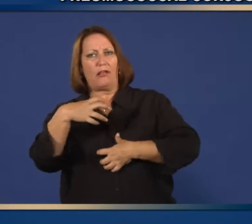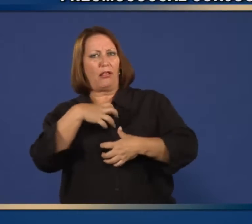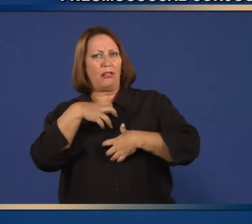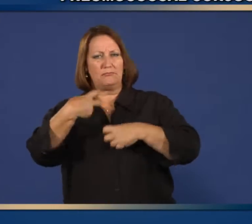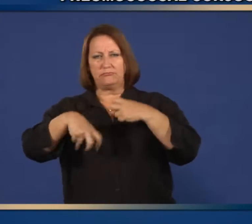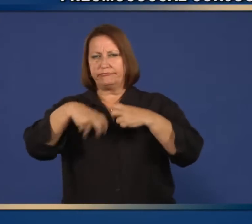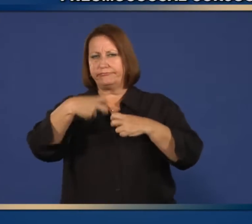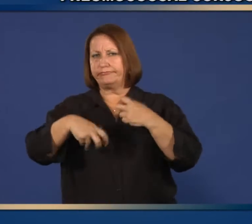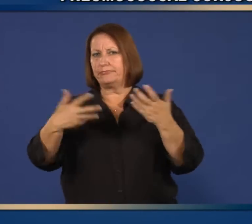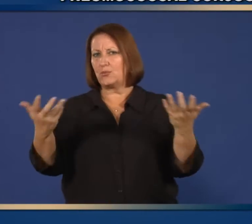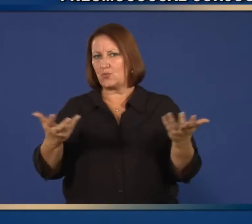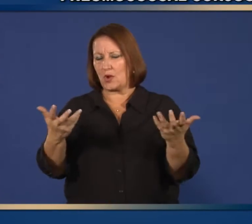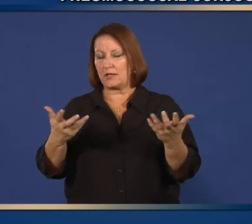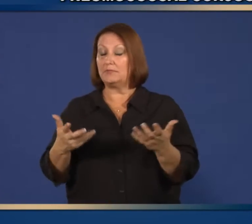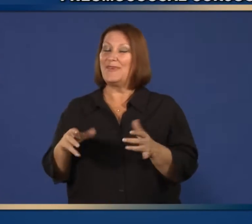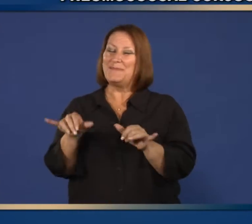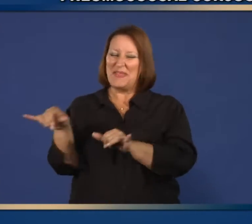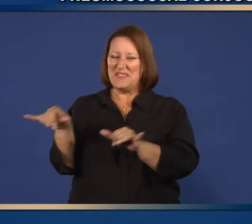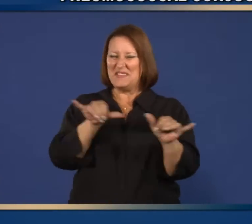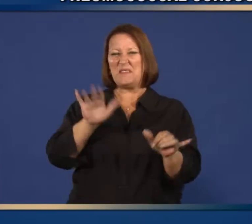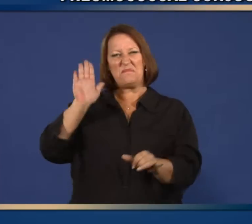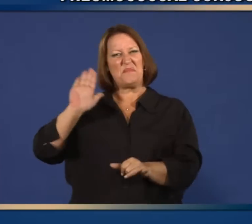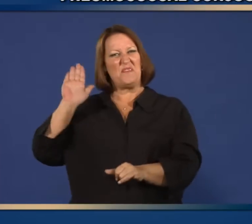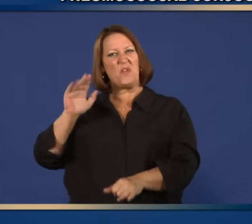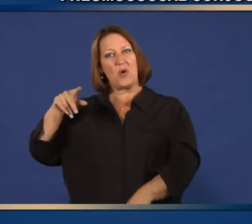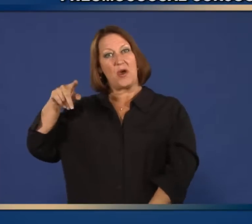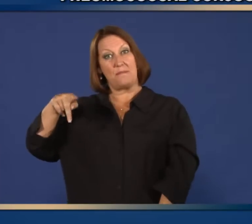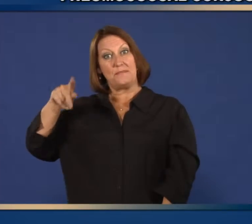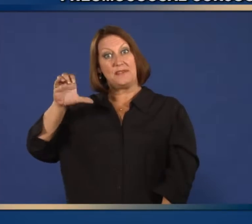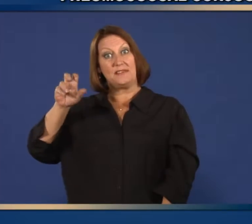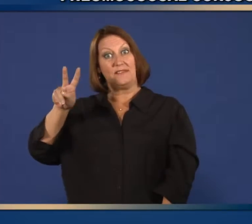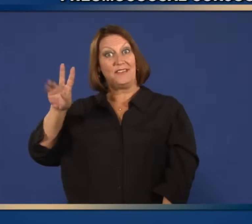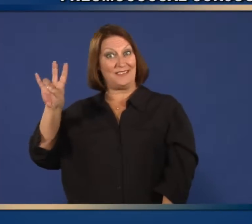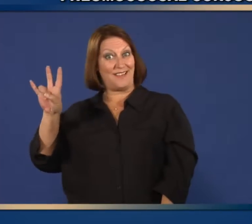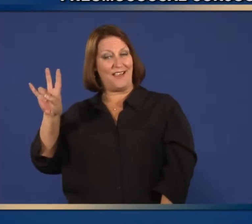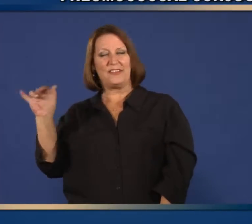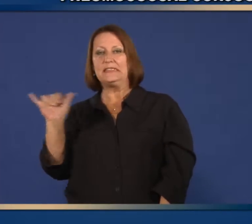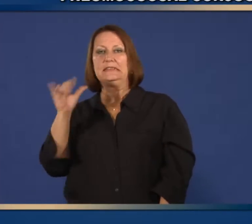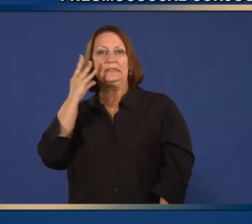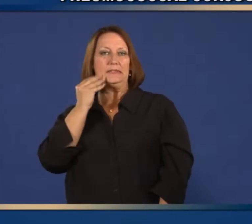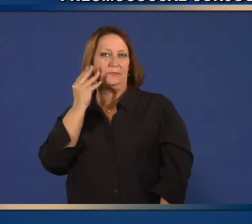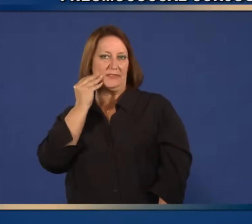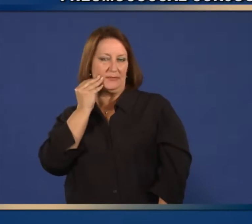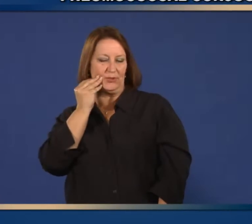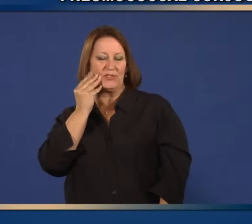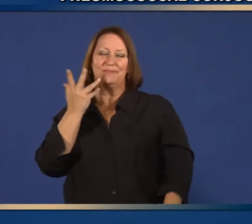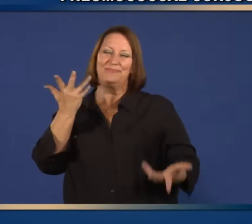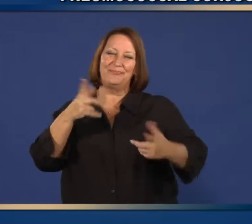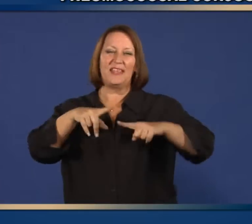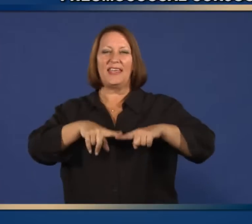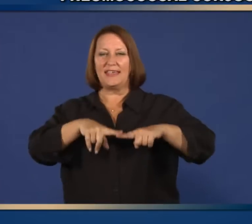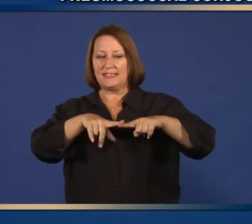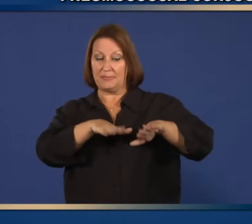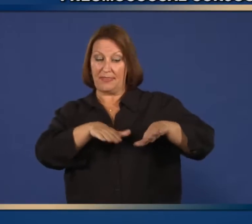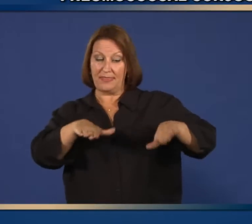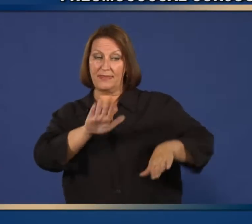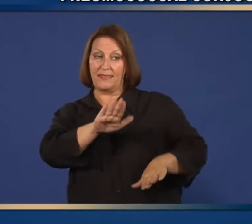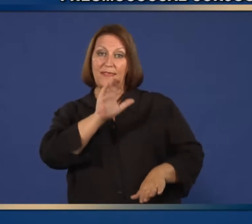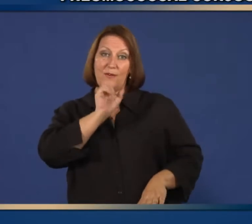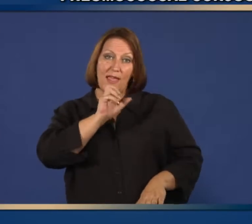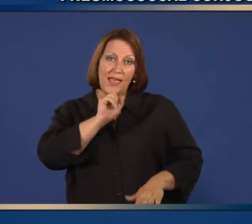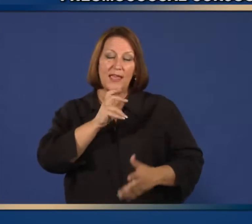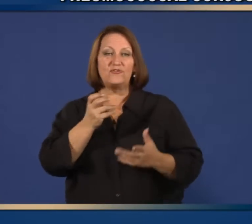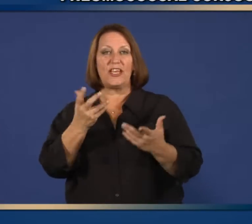They were similar to reactions reported after PCV7, which has been in use since 2000.